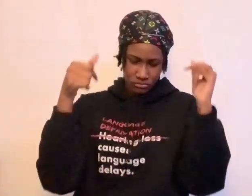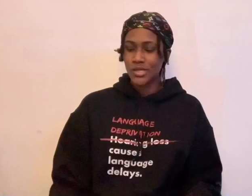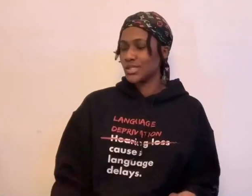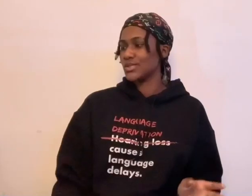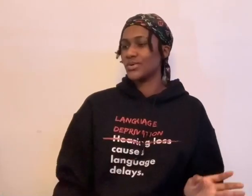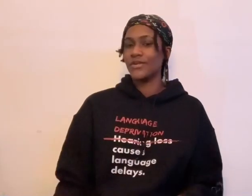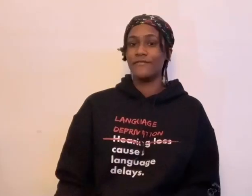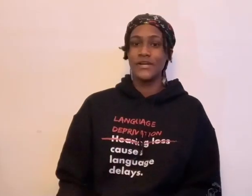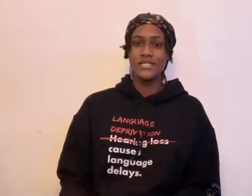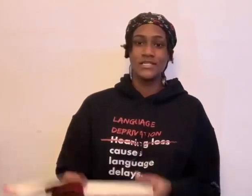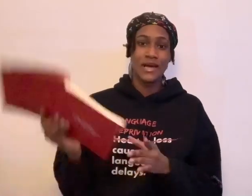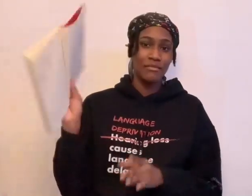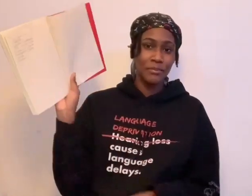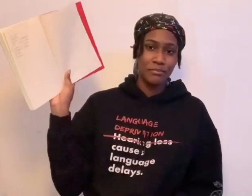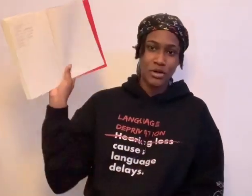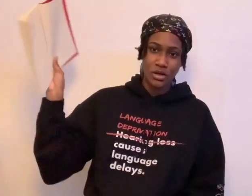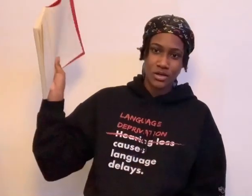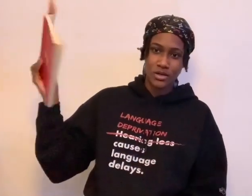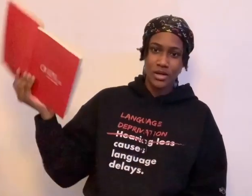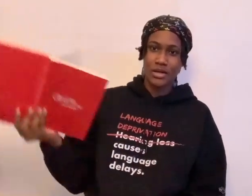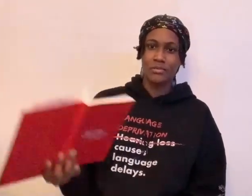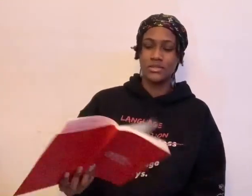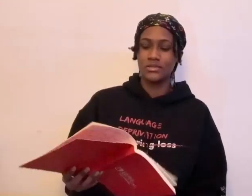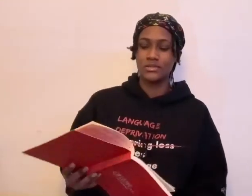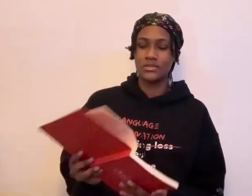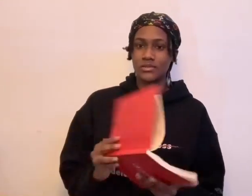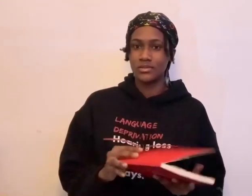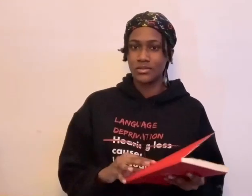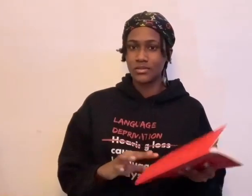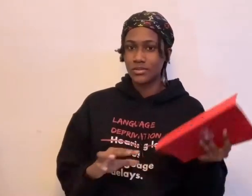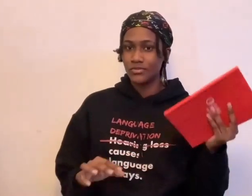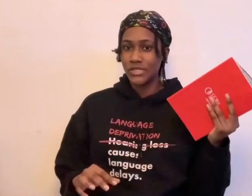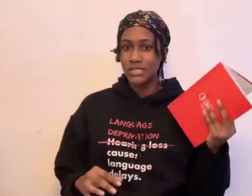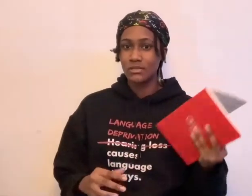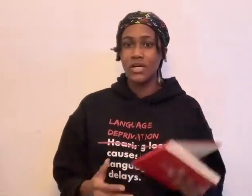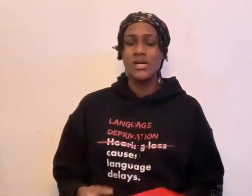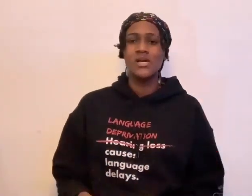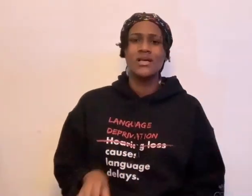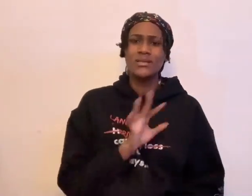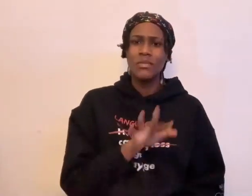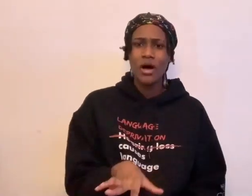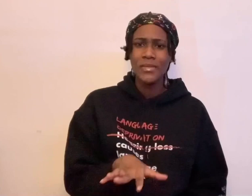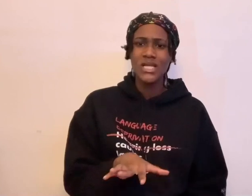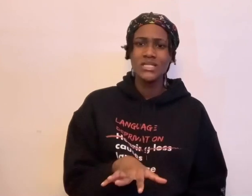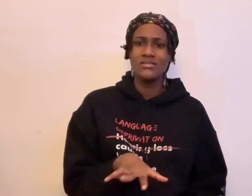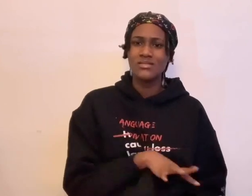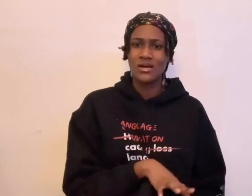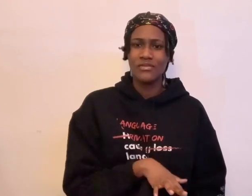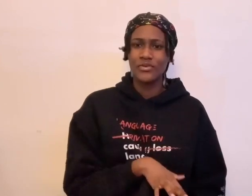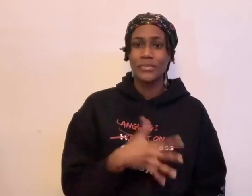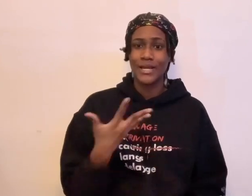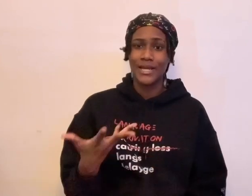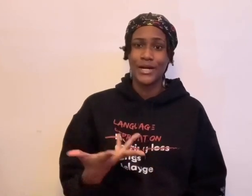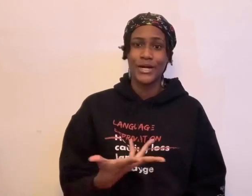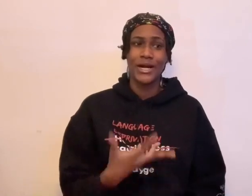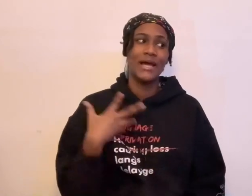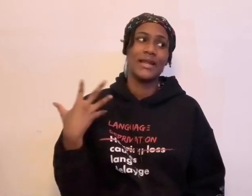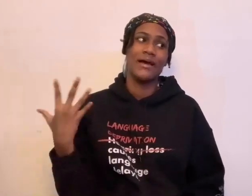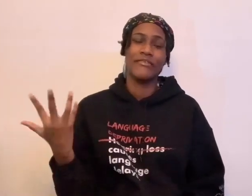So the first, I have my book and I'm gonna read some common stuff you might hear in everyday